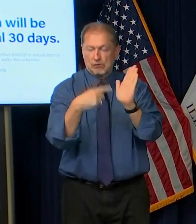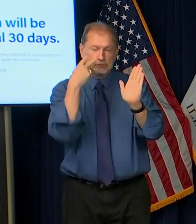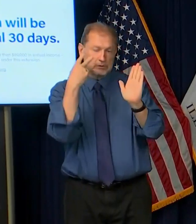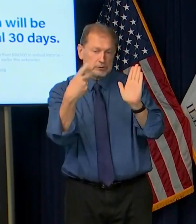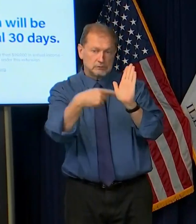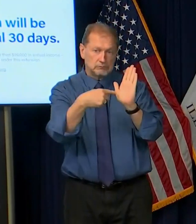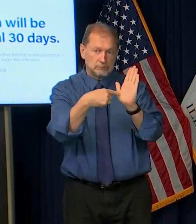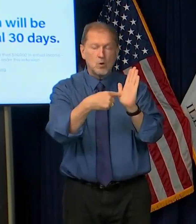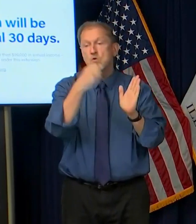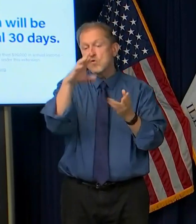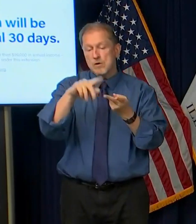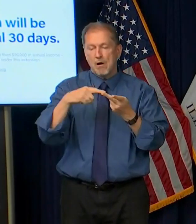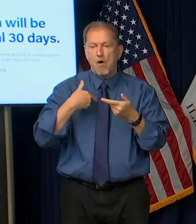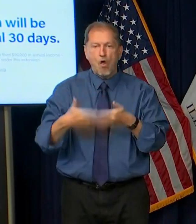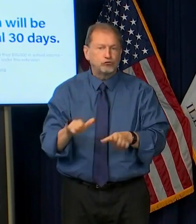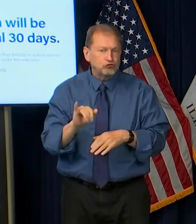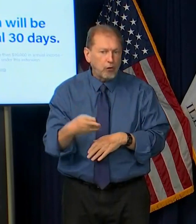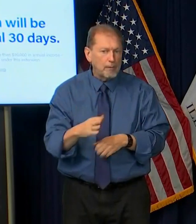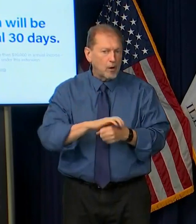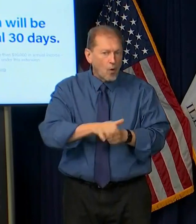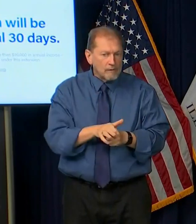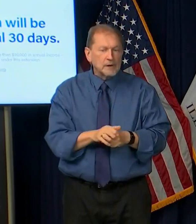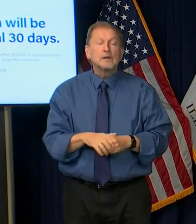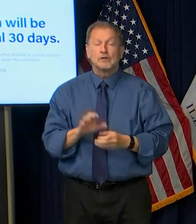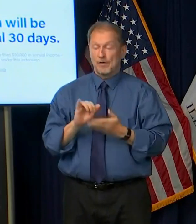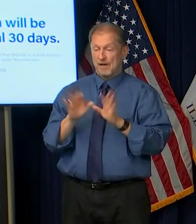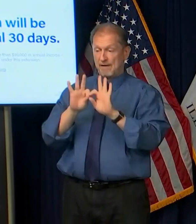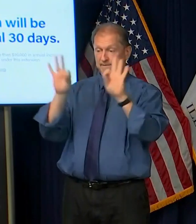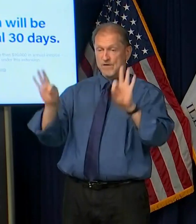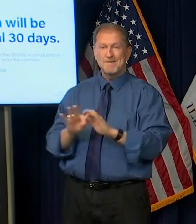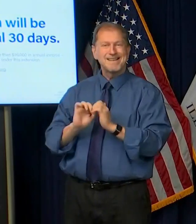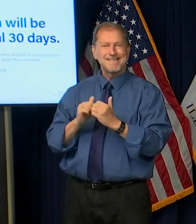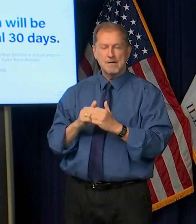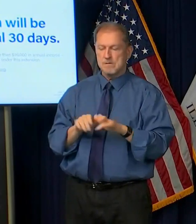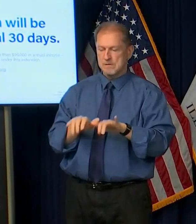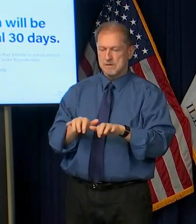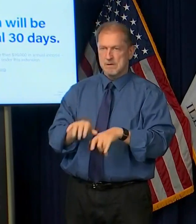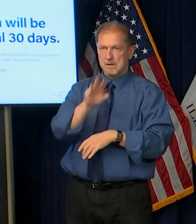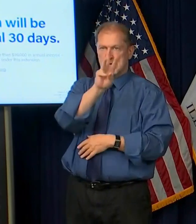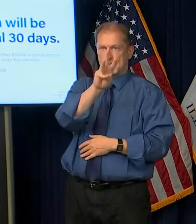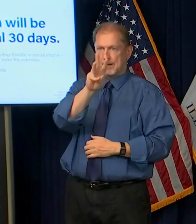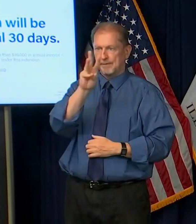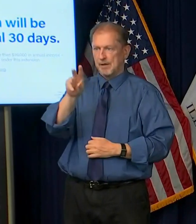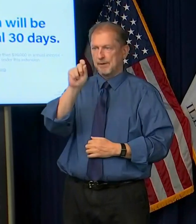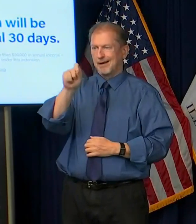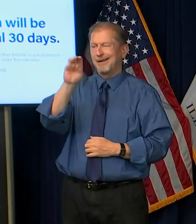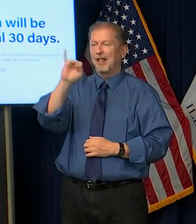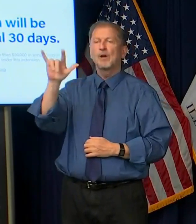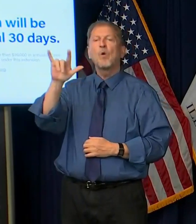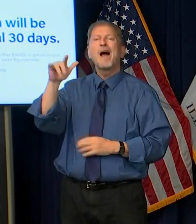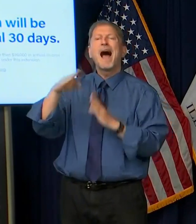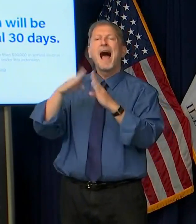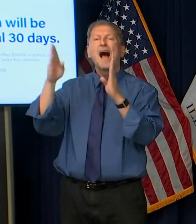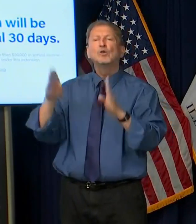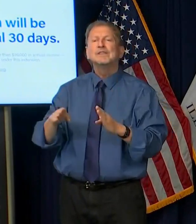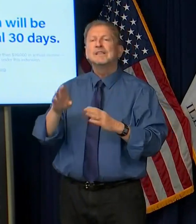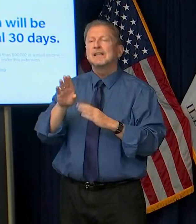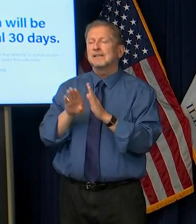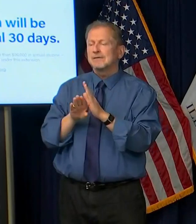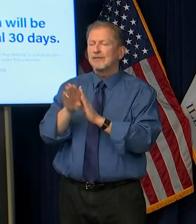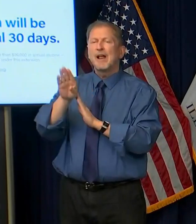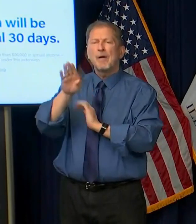stemming from the pandemic. This form will be available on the Illinois Housing Development Authority website for easy